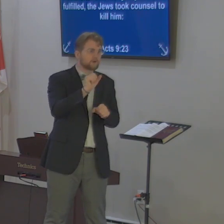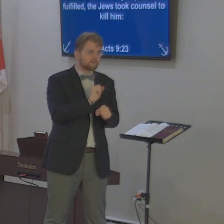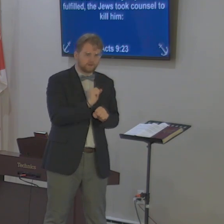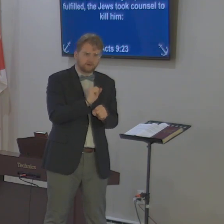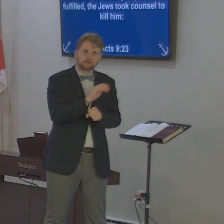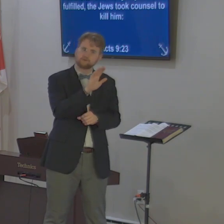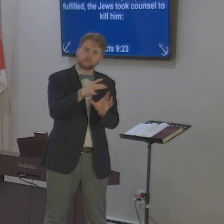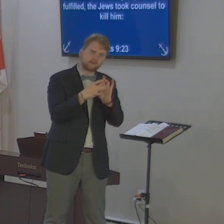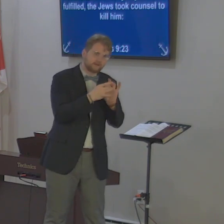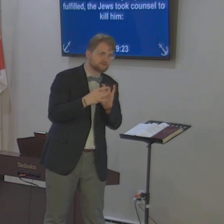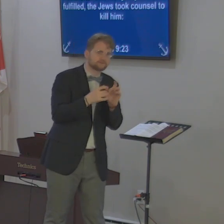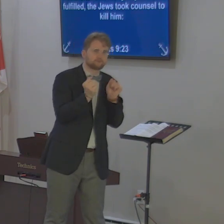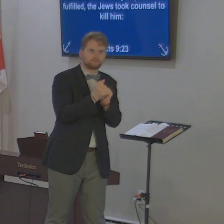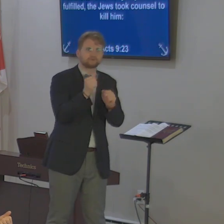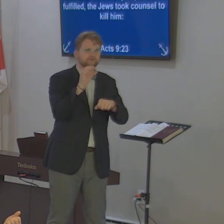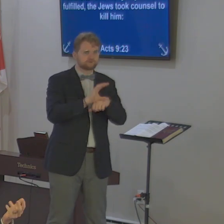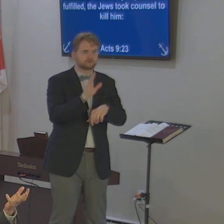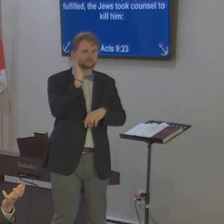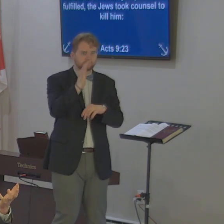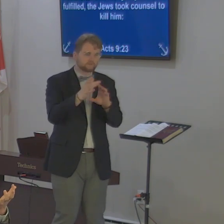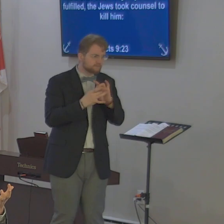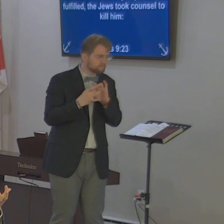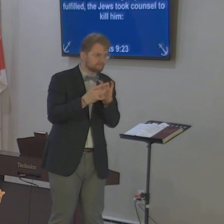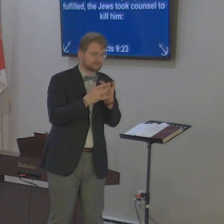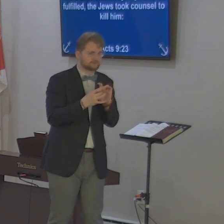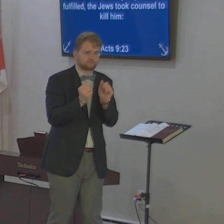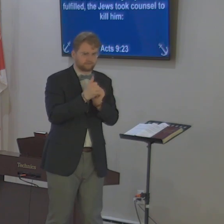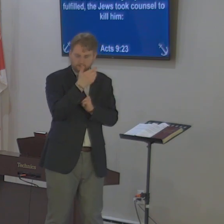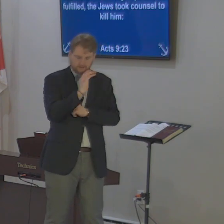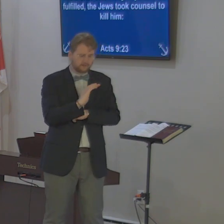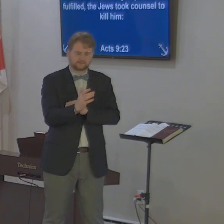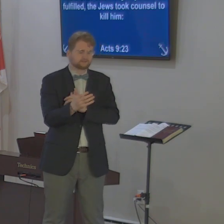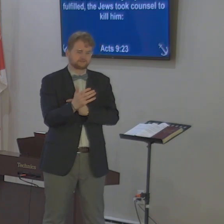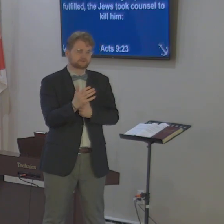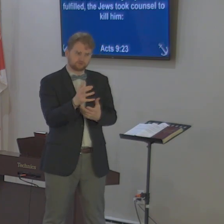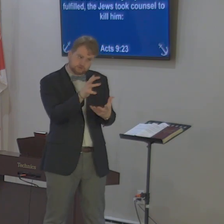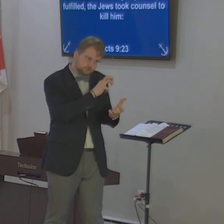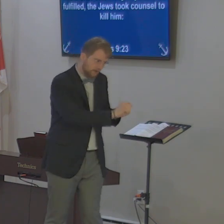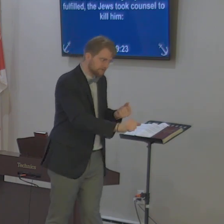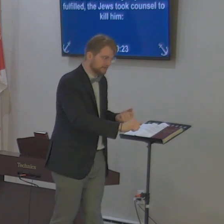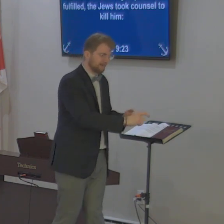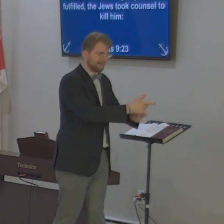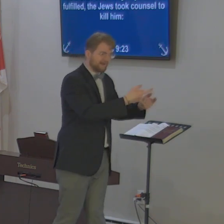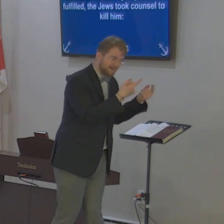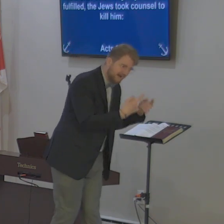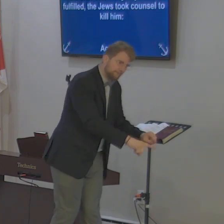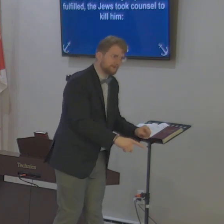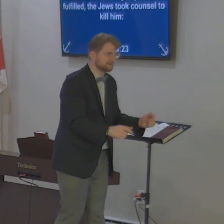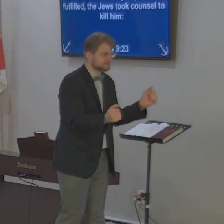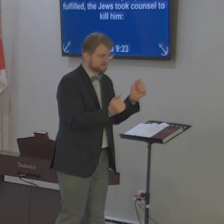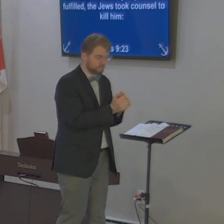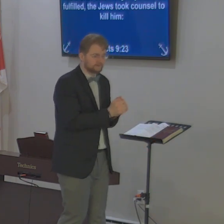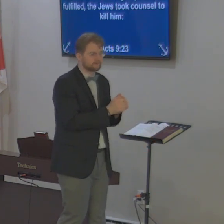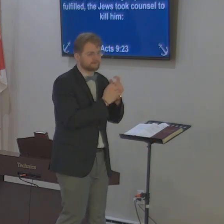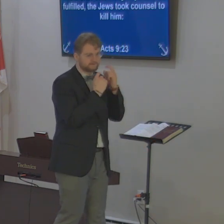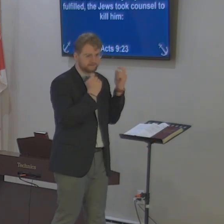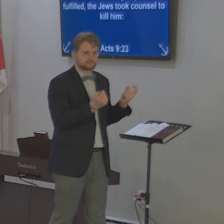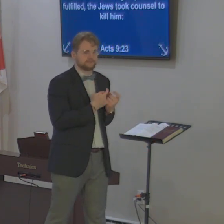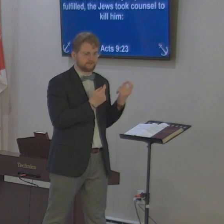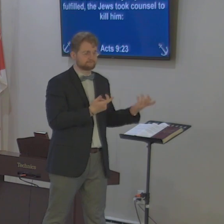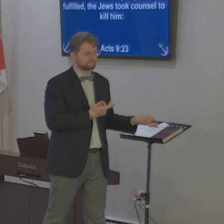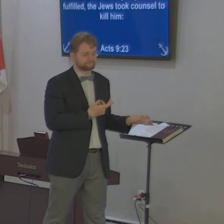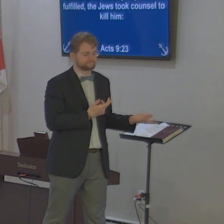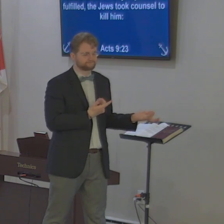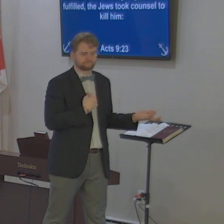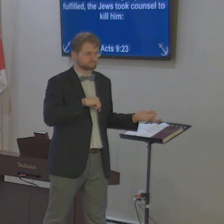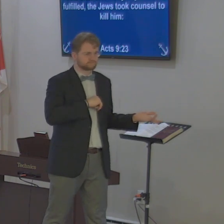with the church. Sin will destroy your relationship with God. Are you with me? There is some destruction or hurt that comes from sin. We